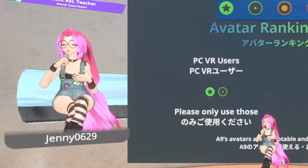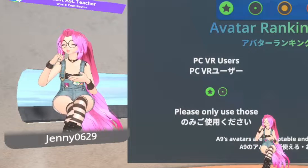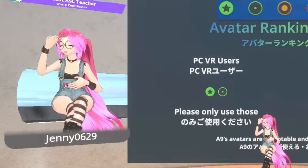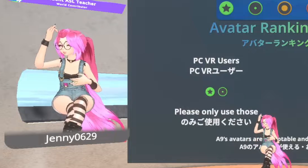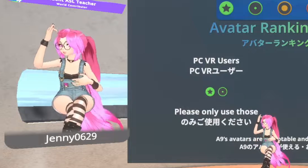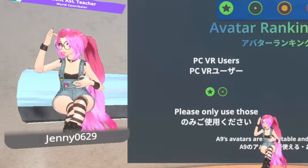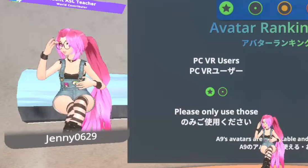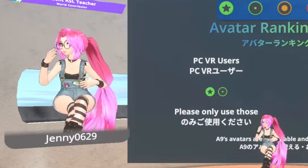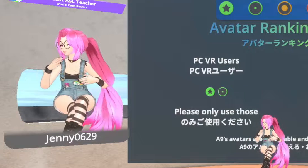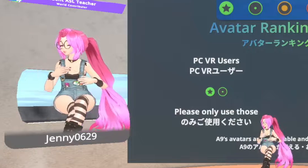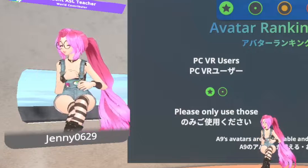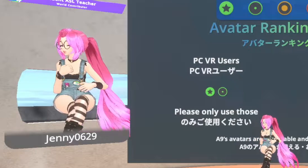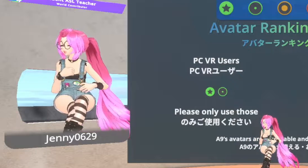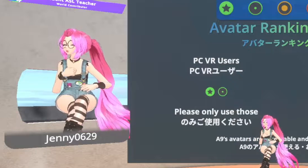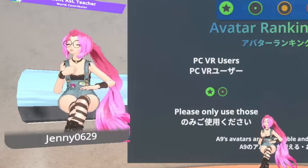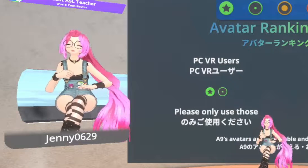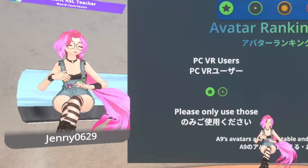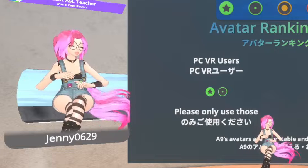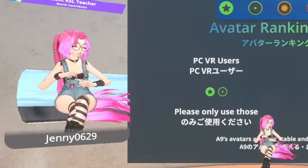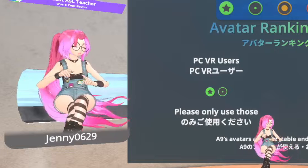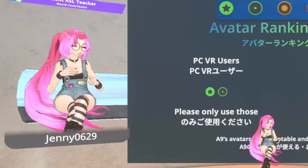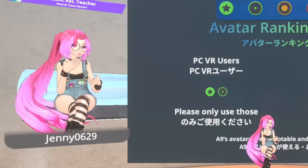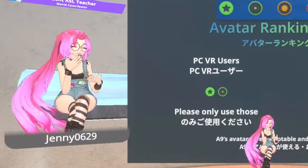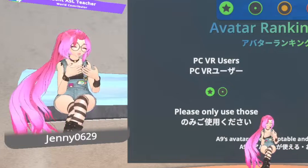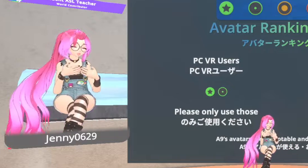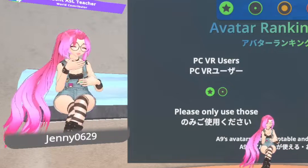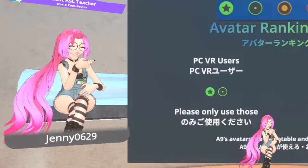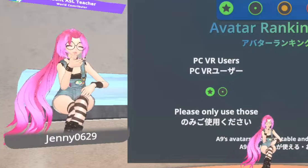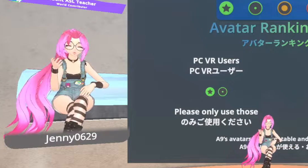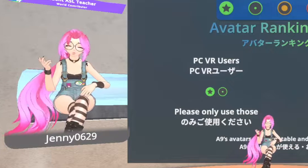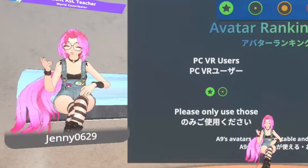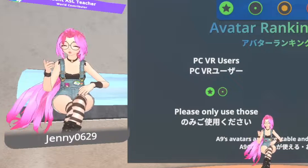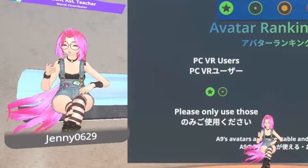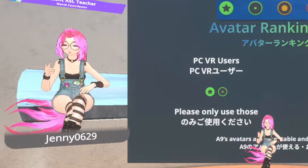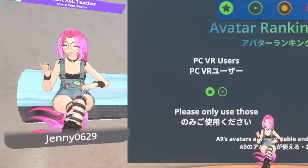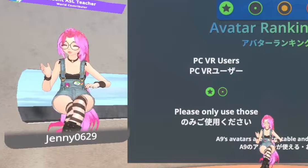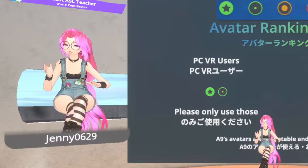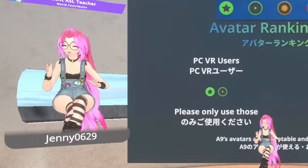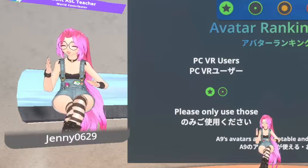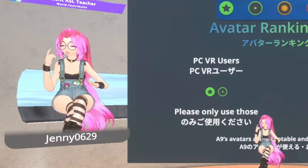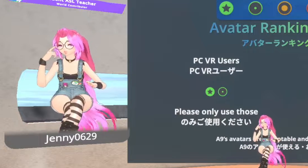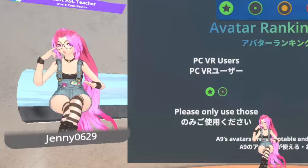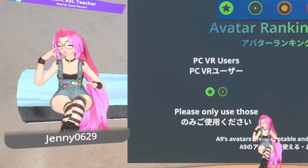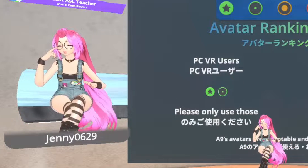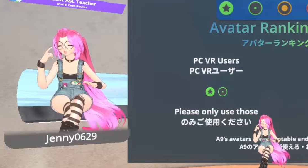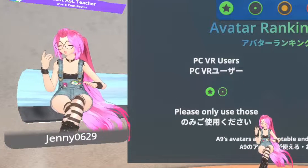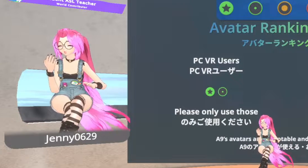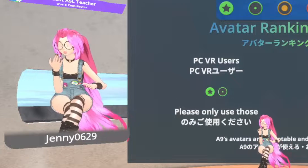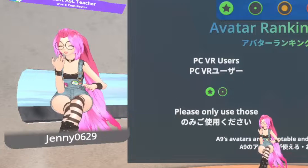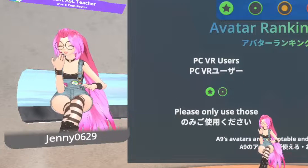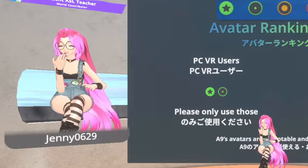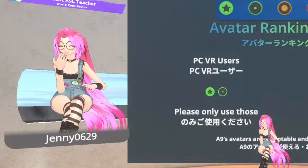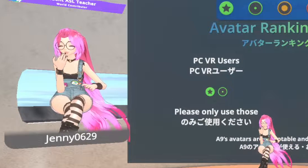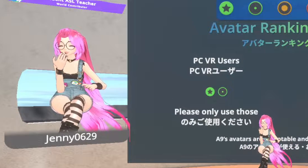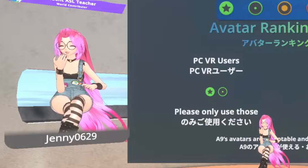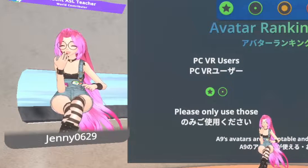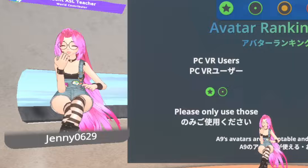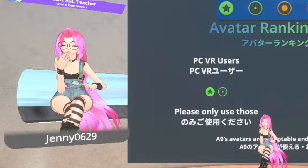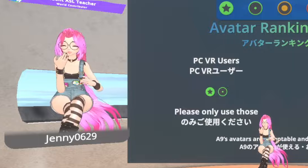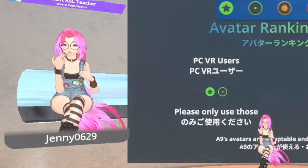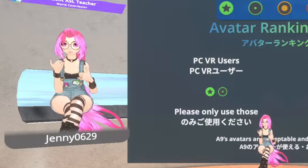just terribly ill, so sorry. But it's really good to see you all. I was thinking we could learn